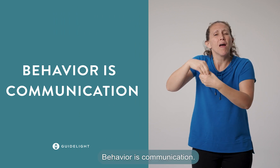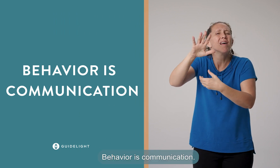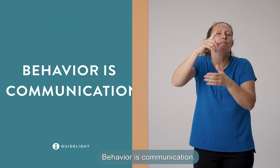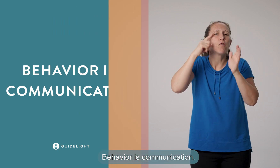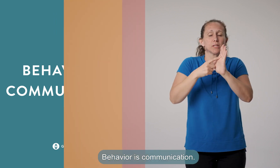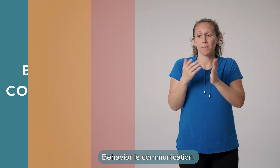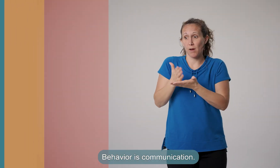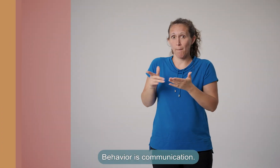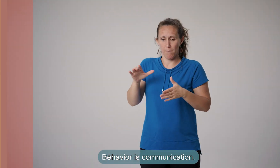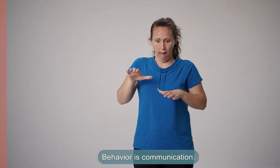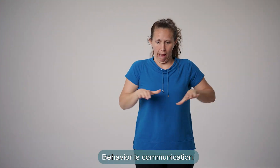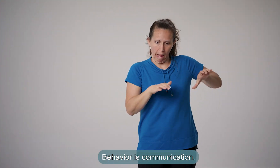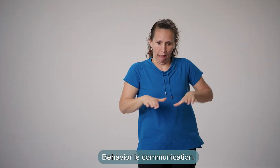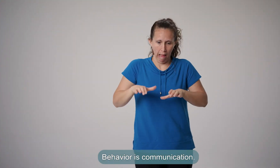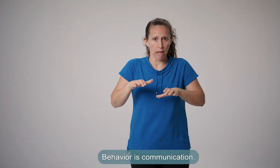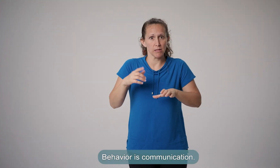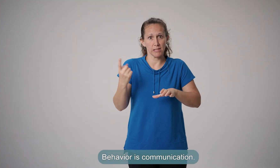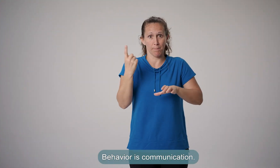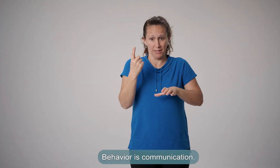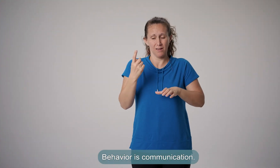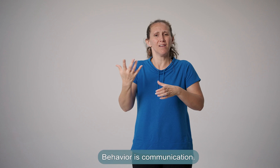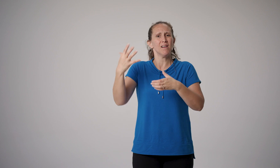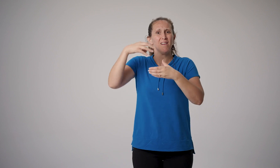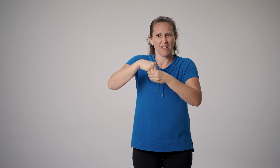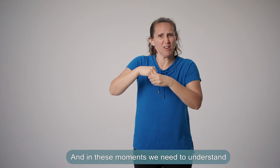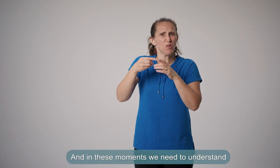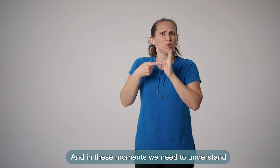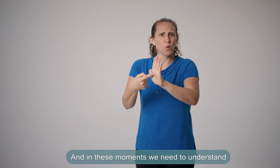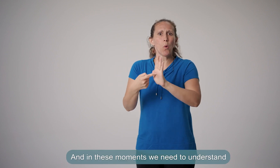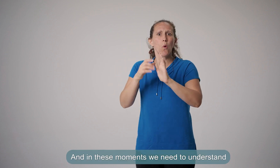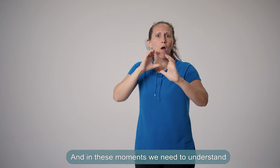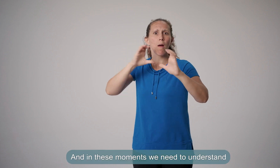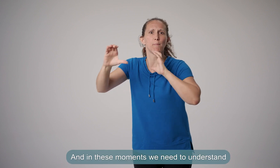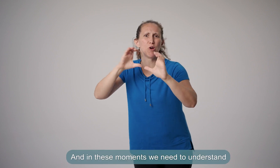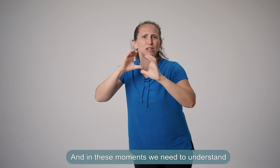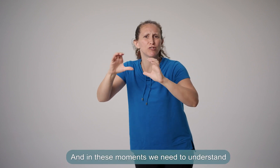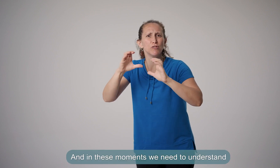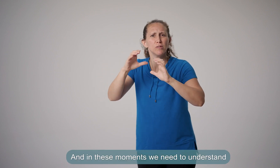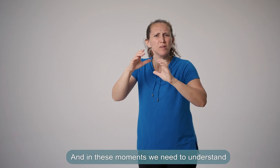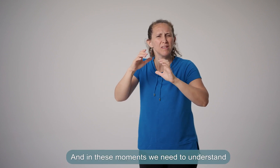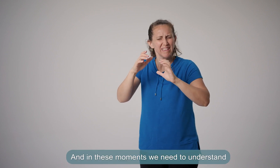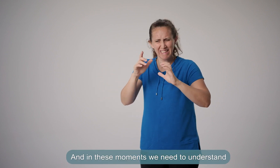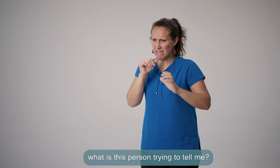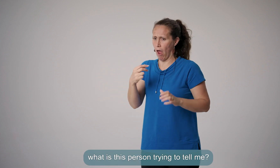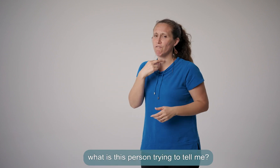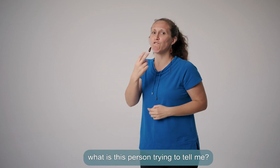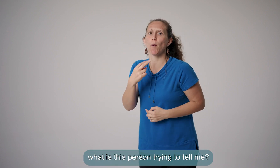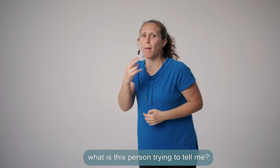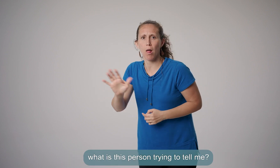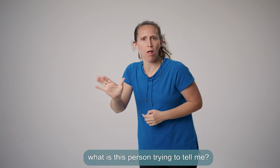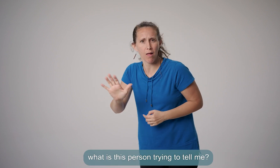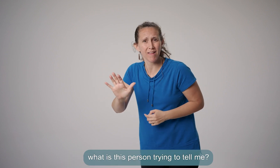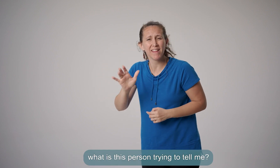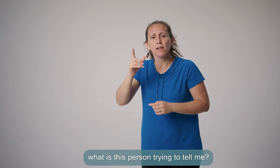Behavior is communication. And in these moments, we need to understand, what is this person trying to tell